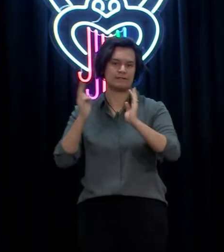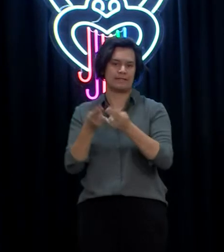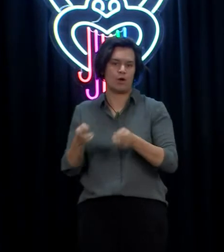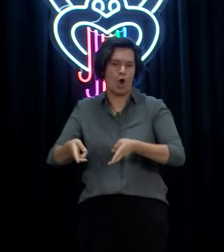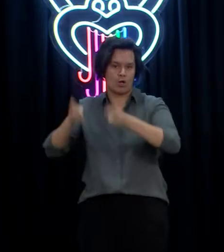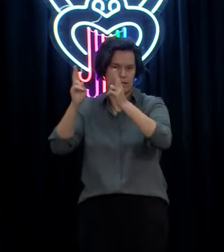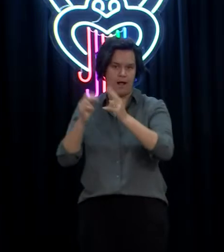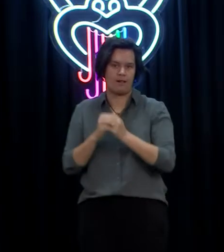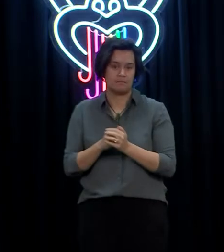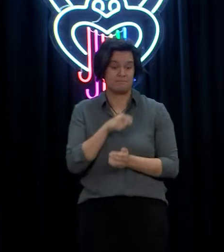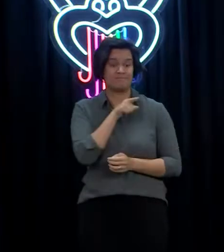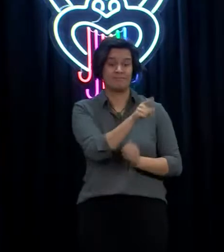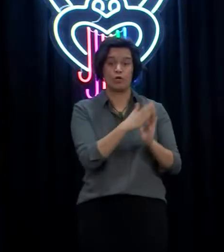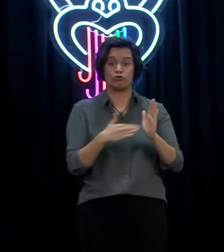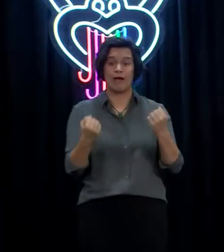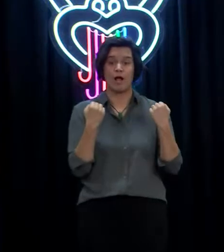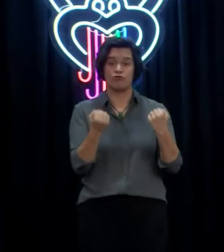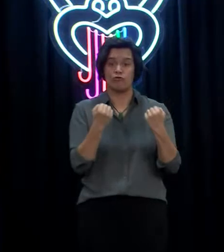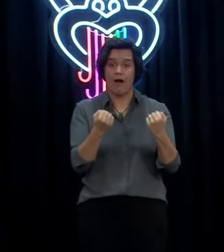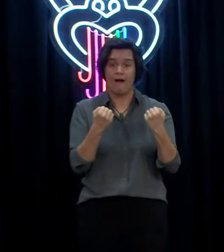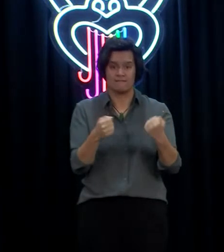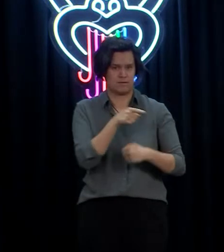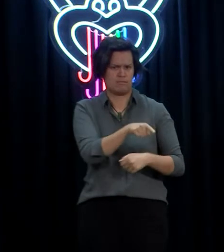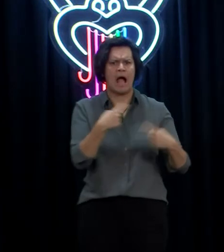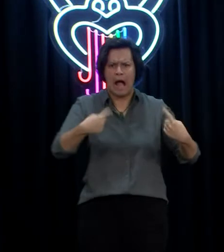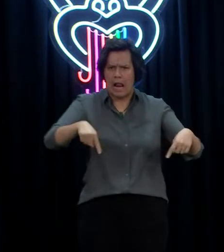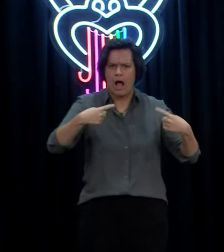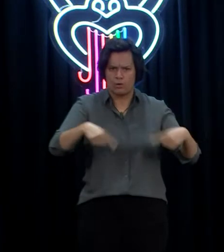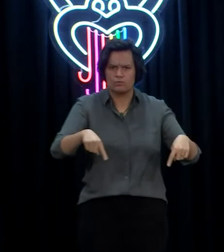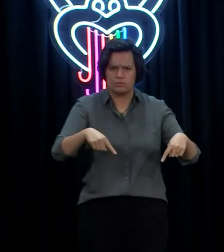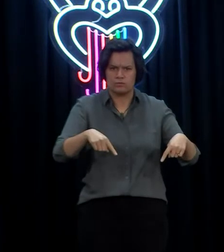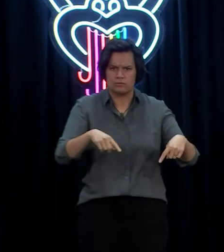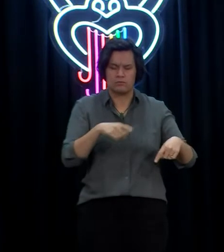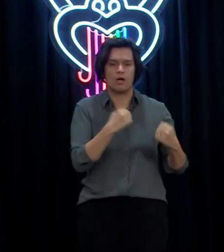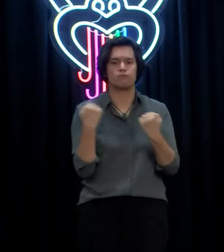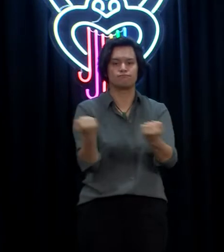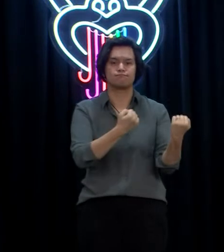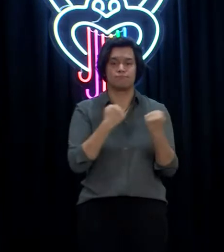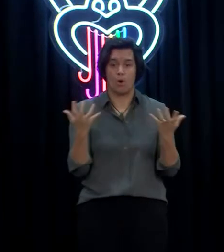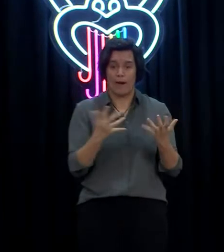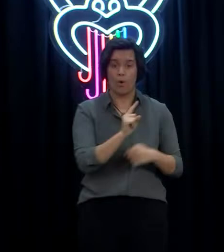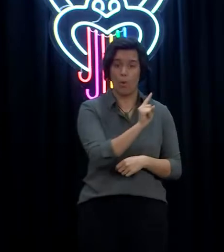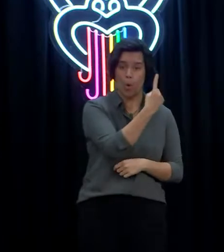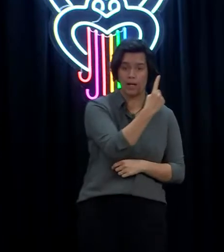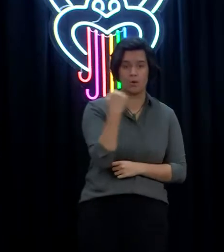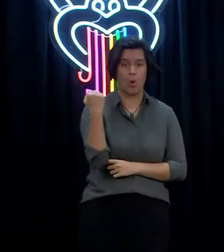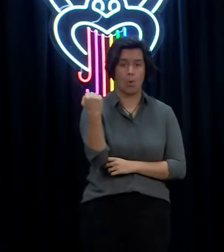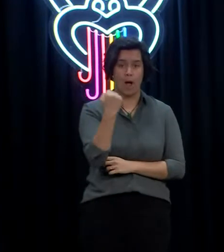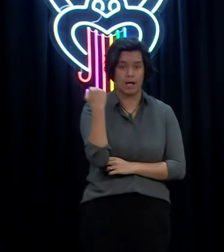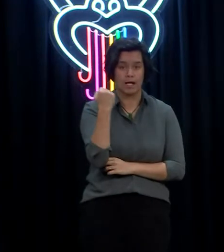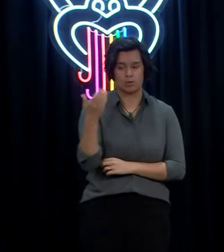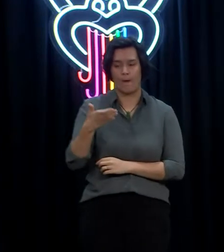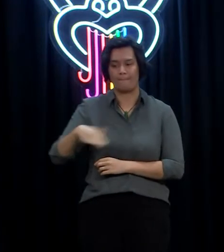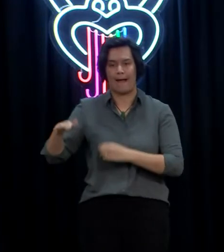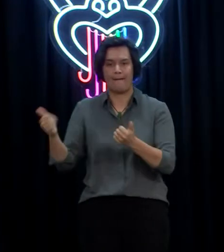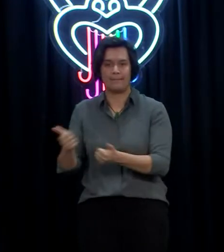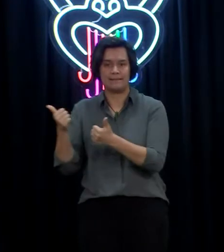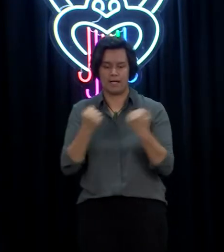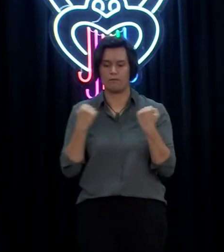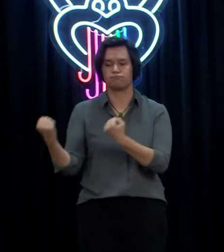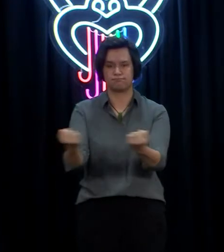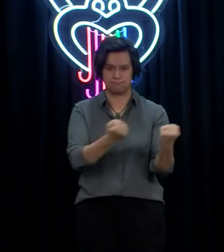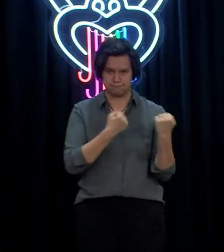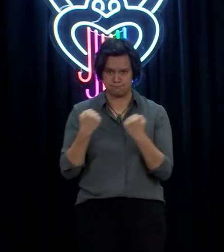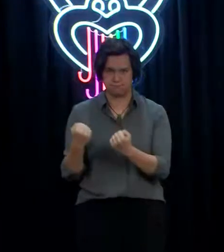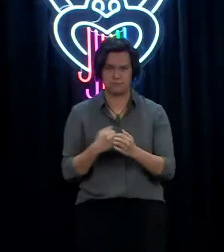work capacity to a number of supermarkets in Auckland, the Waikato and Bay of Plenty regions. You may